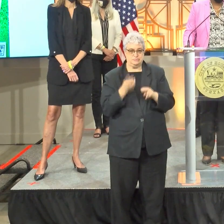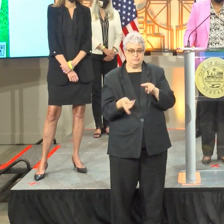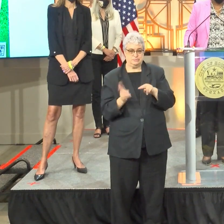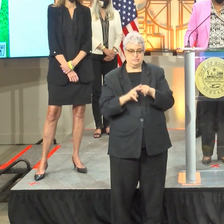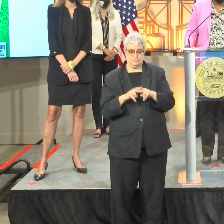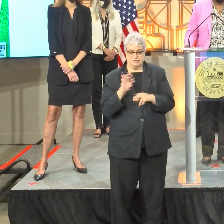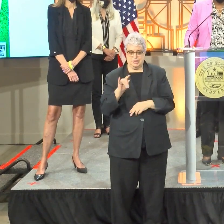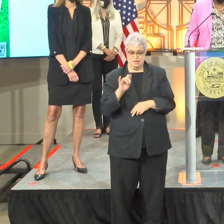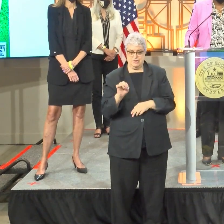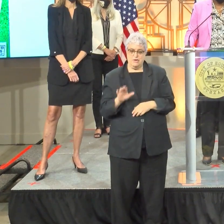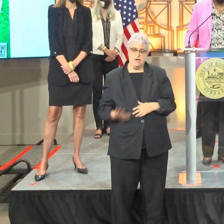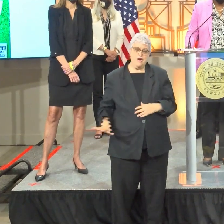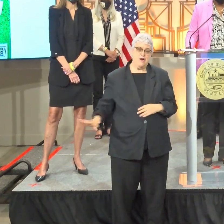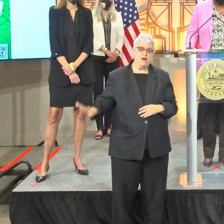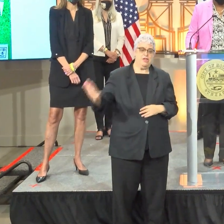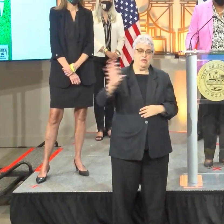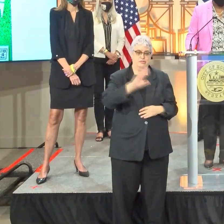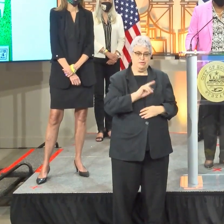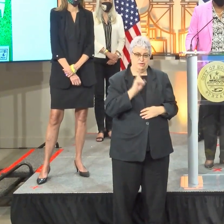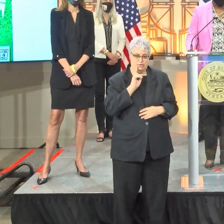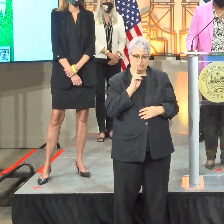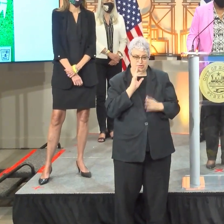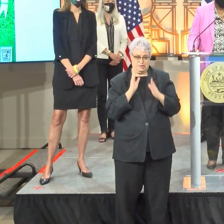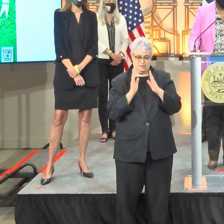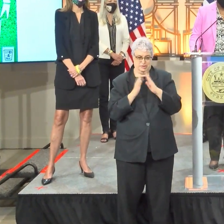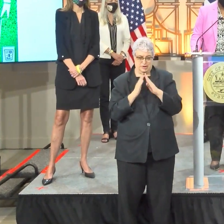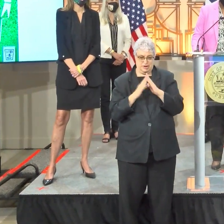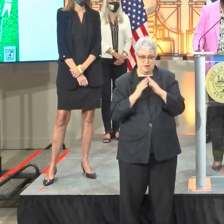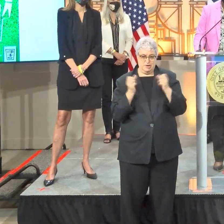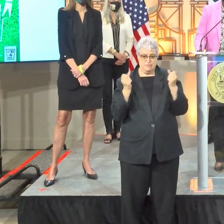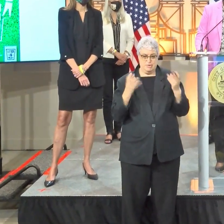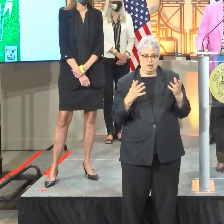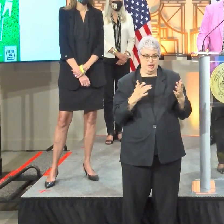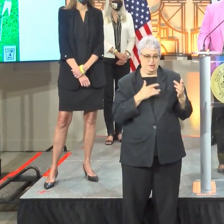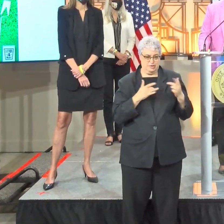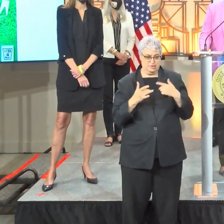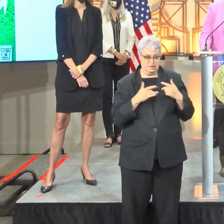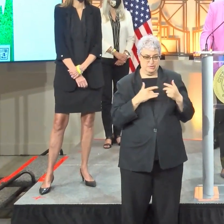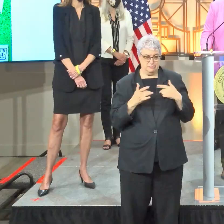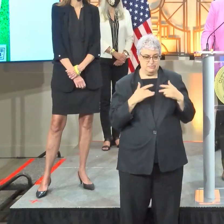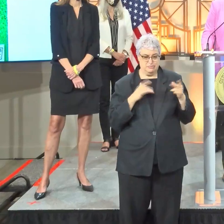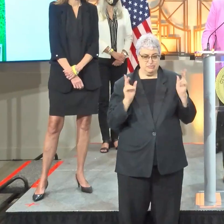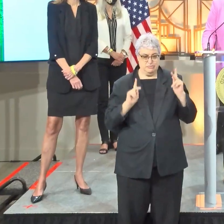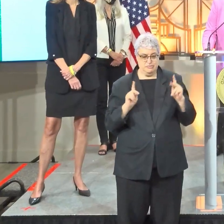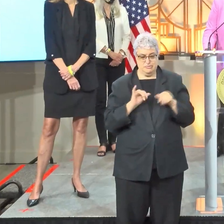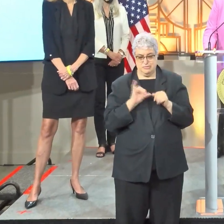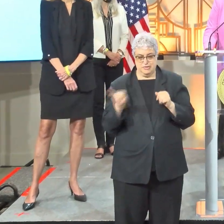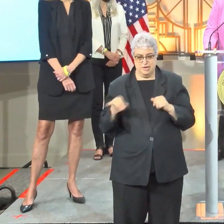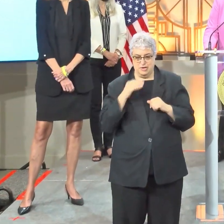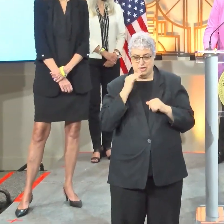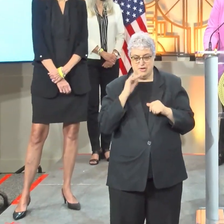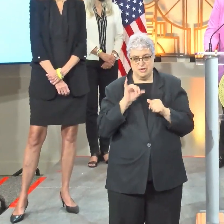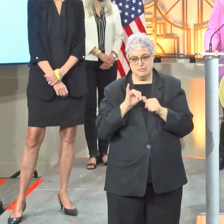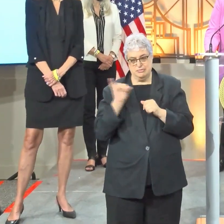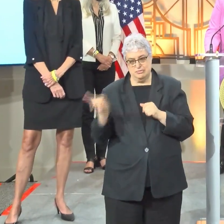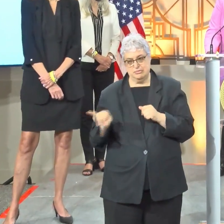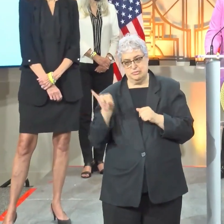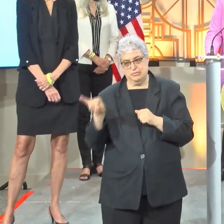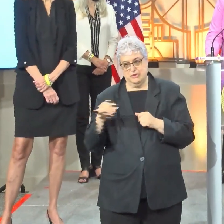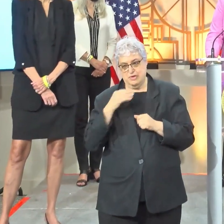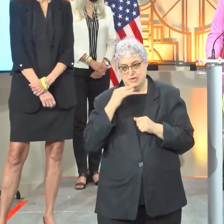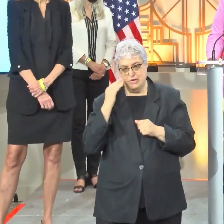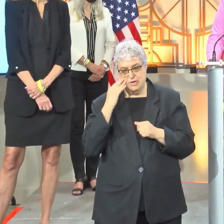litter in and around our city. The mayor cited so many of our concerns, with residents staying home for longer periods of